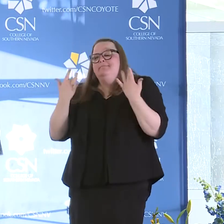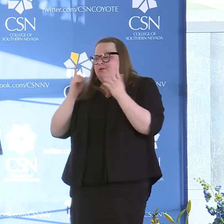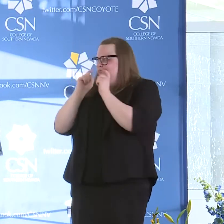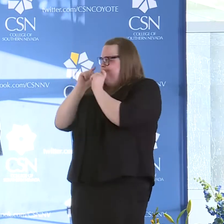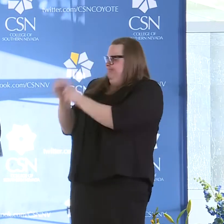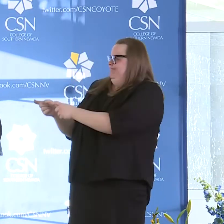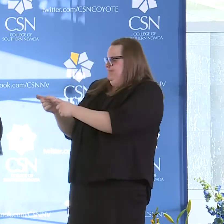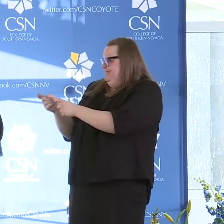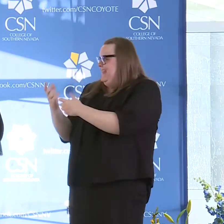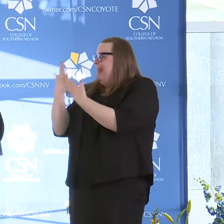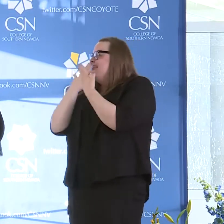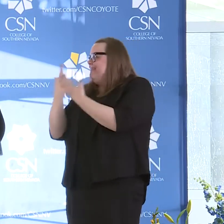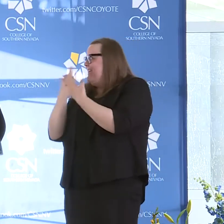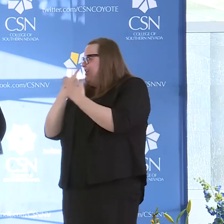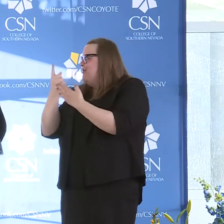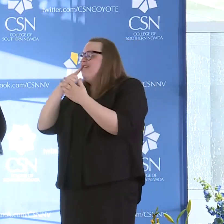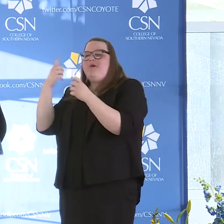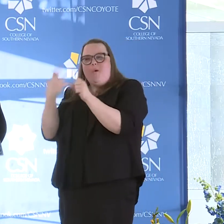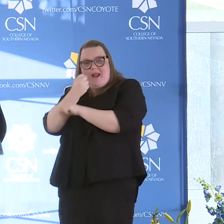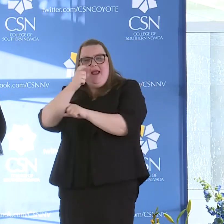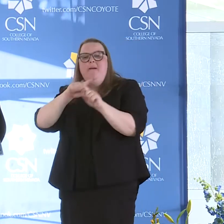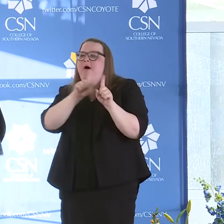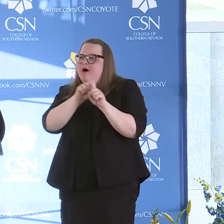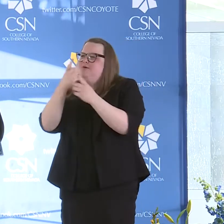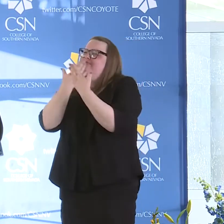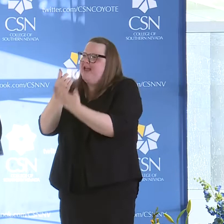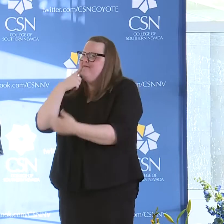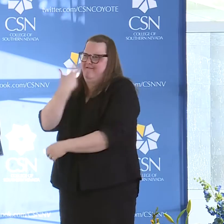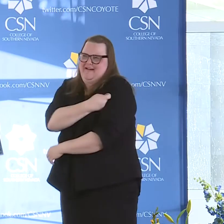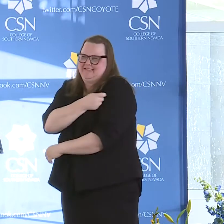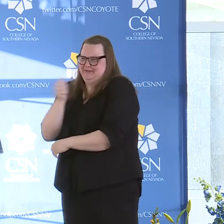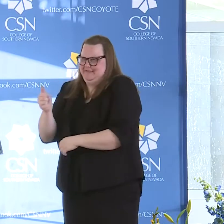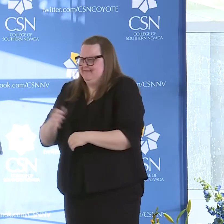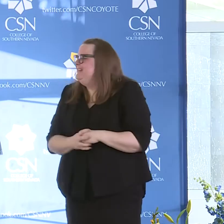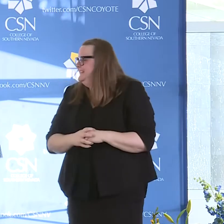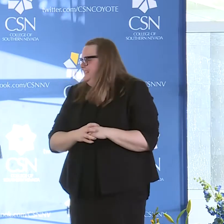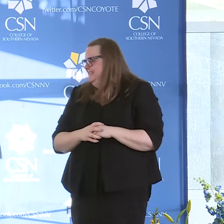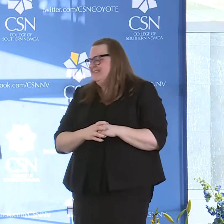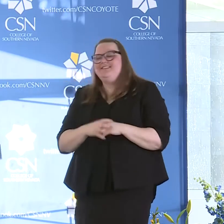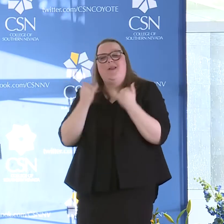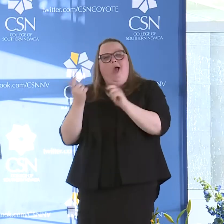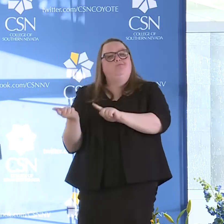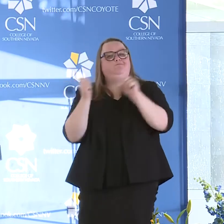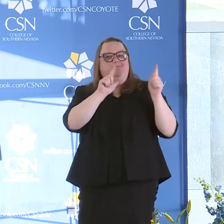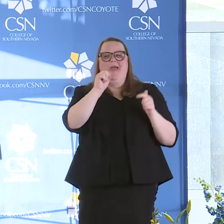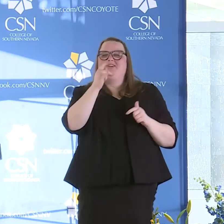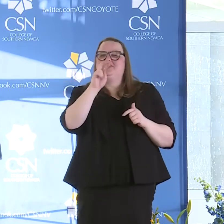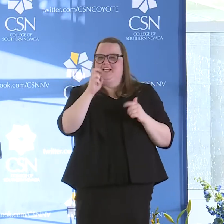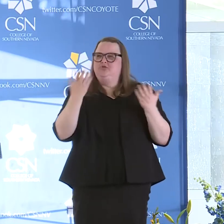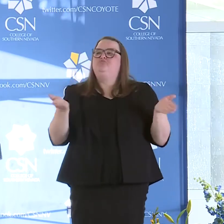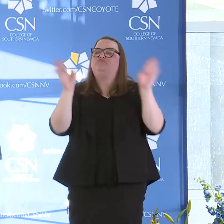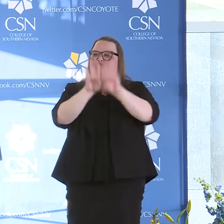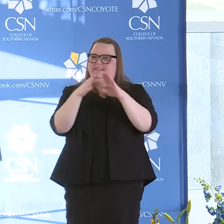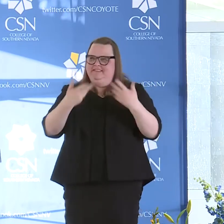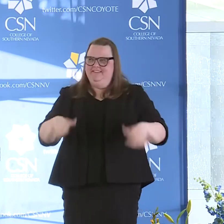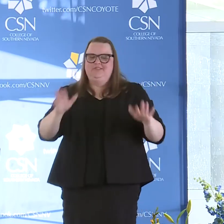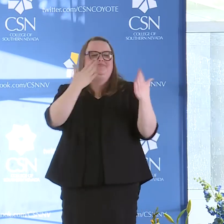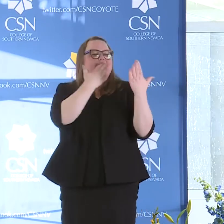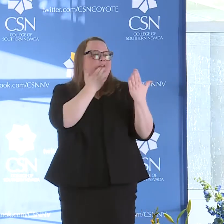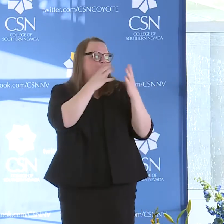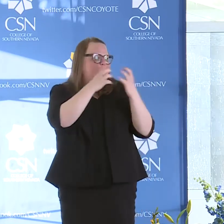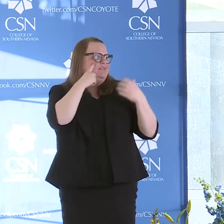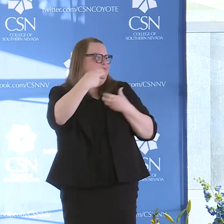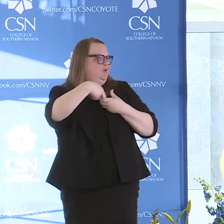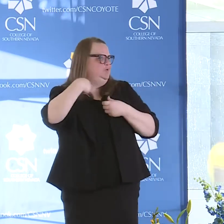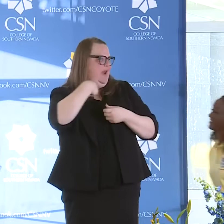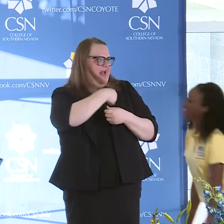prize, and thank you for winning, but thank you for getting your vaccine. Now I'll turn it back to Adrian to close us out. Thank you all so much for